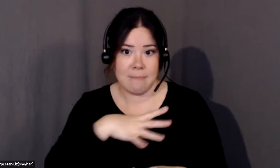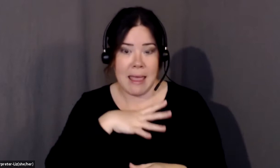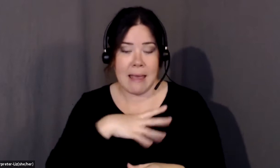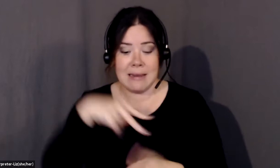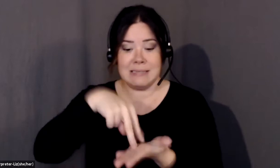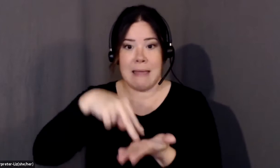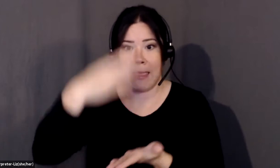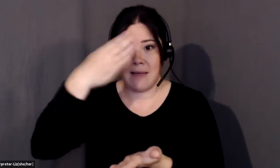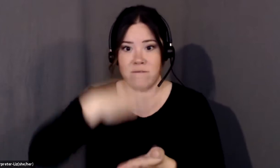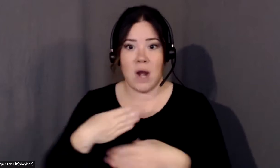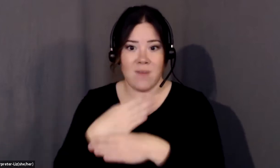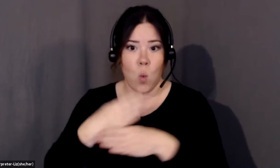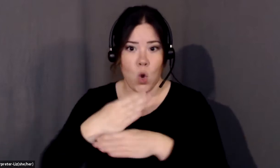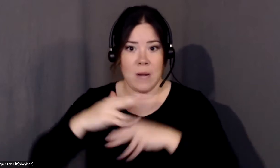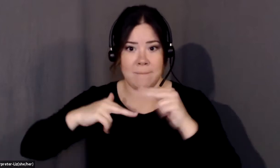building.